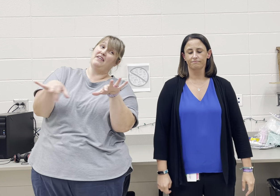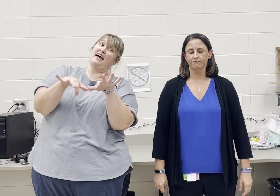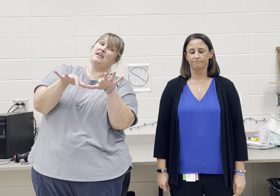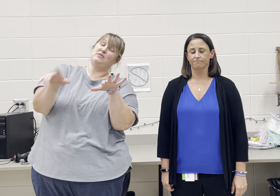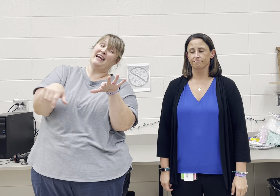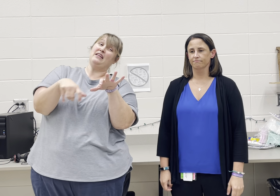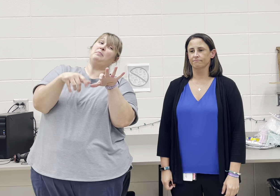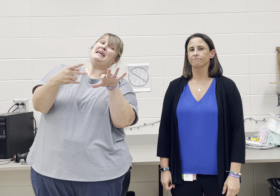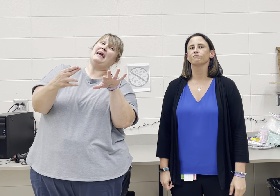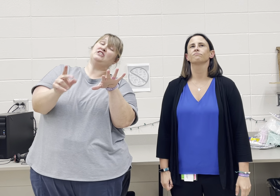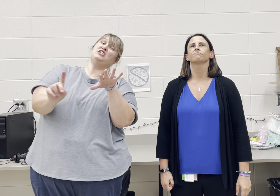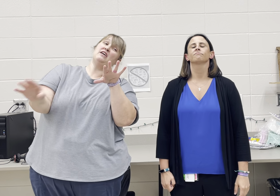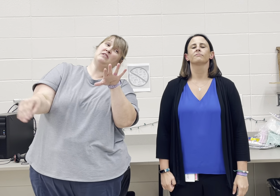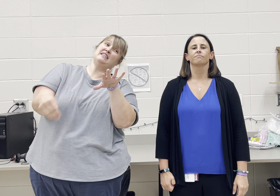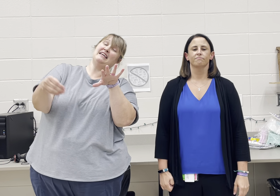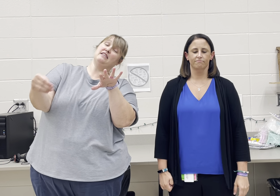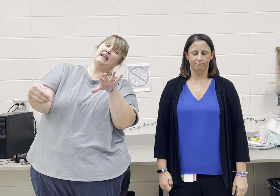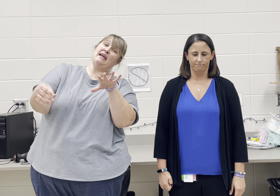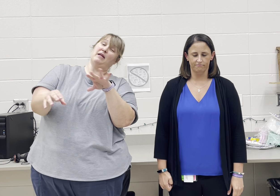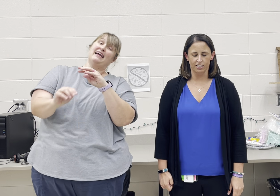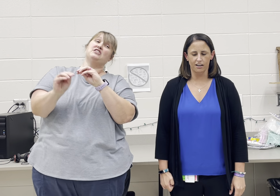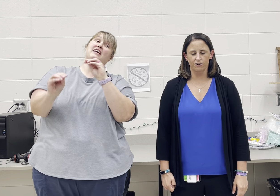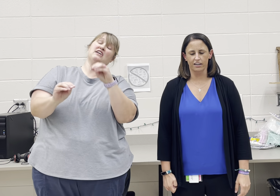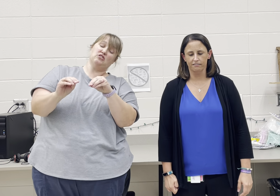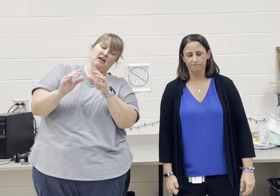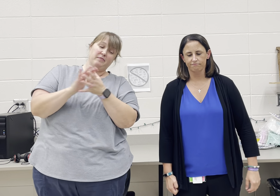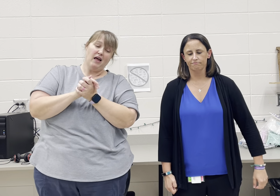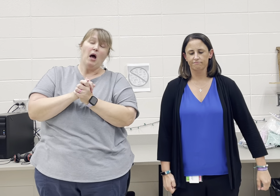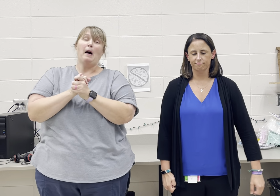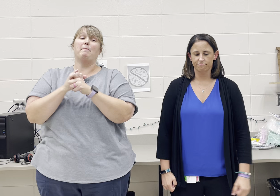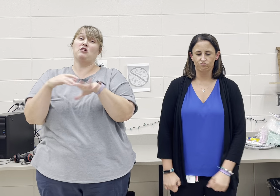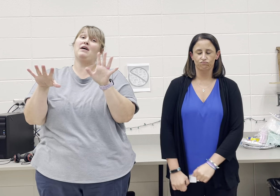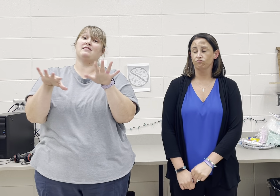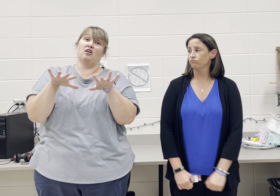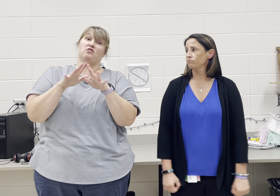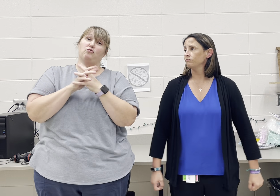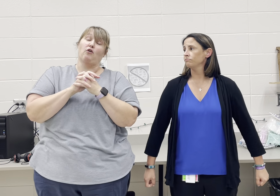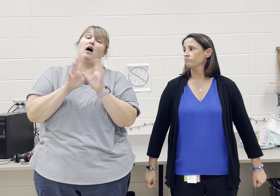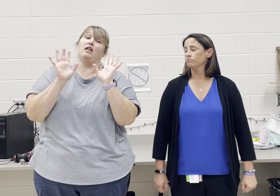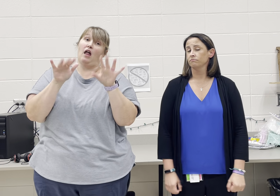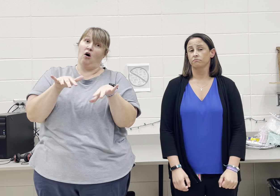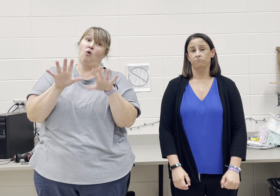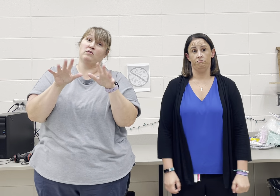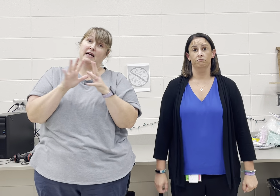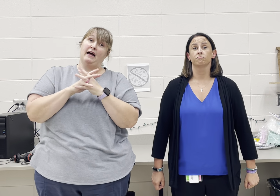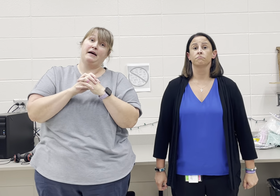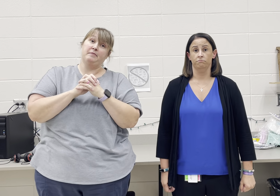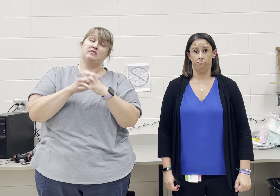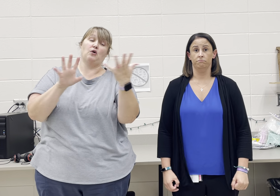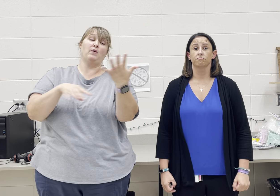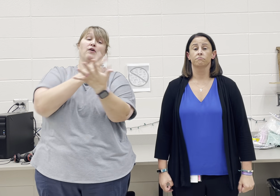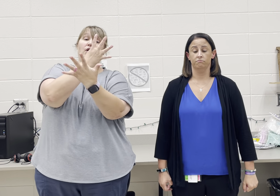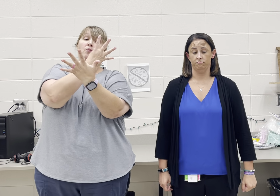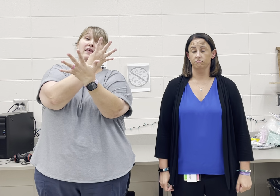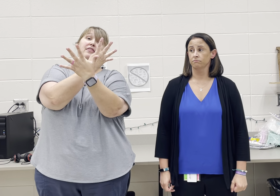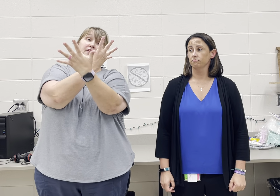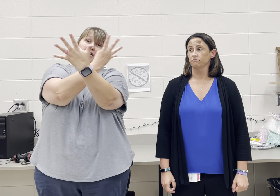that, you tagging that PhD on to the end of the name, like an education. Okay. But you guys to go to school for a long time, so we're gonna go with